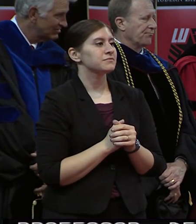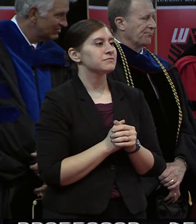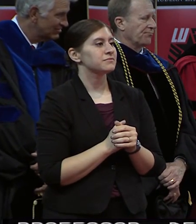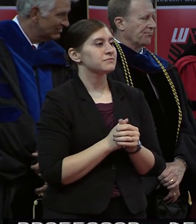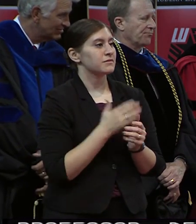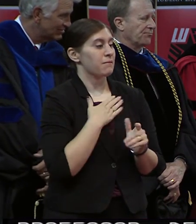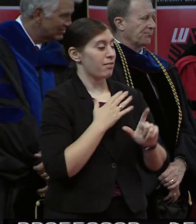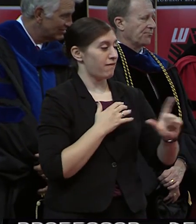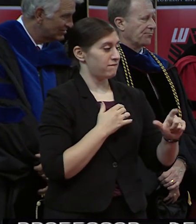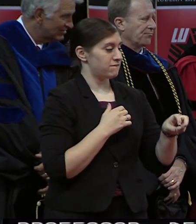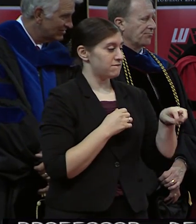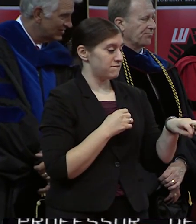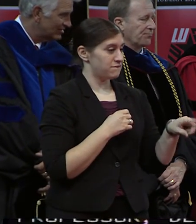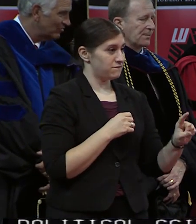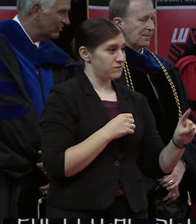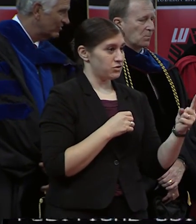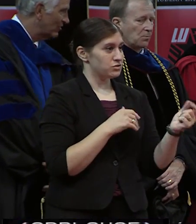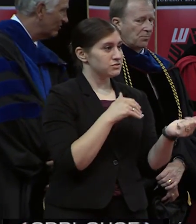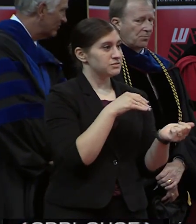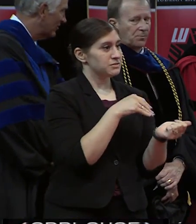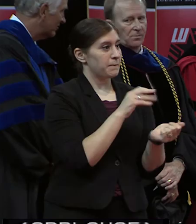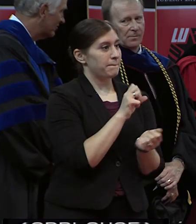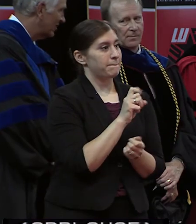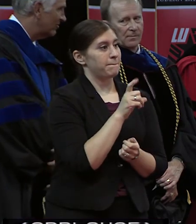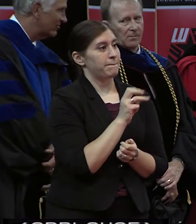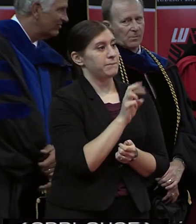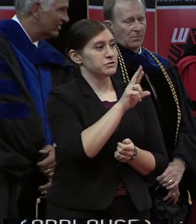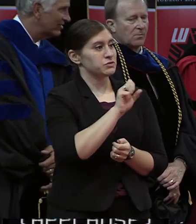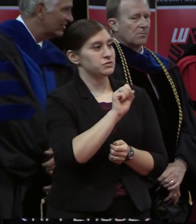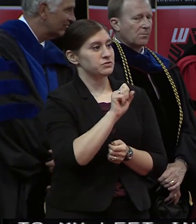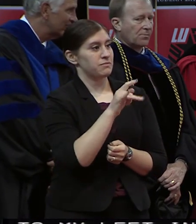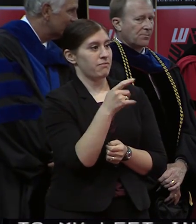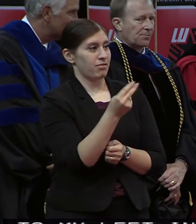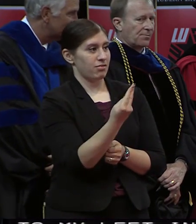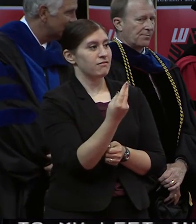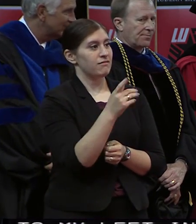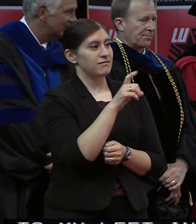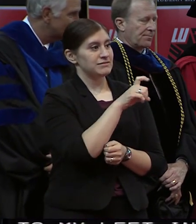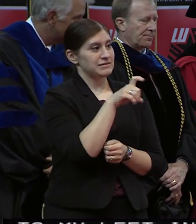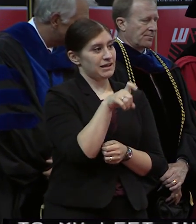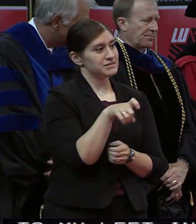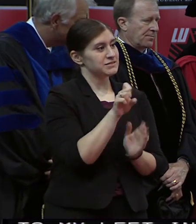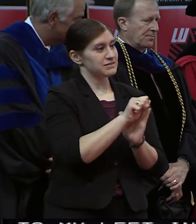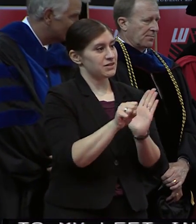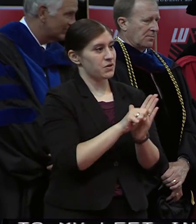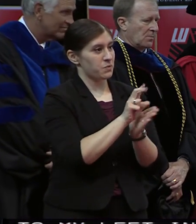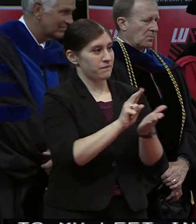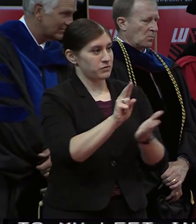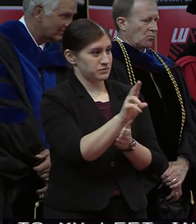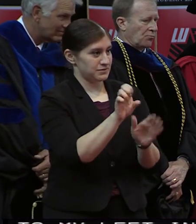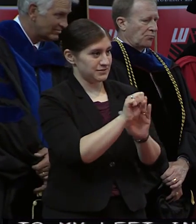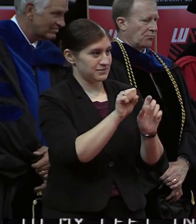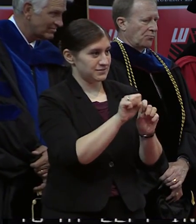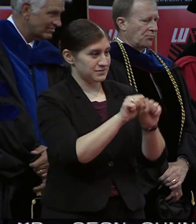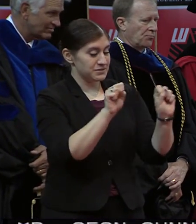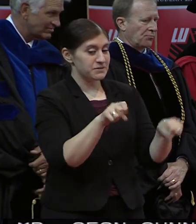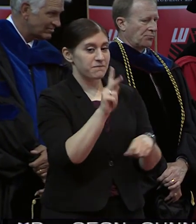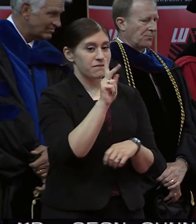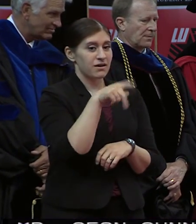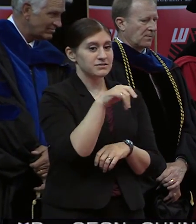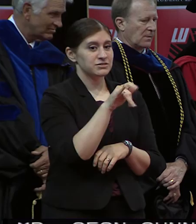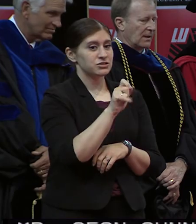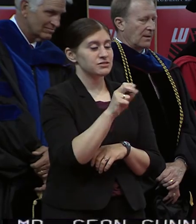To my left, Mr. Sean Cunningham, JD, Texas State University System, Vice Chancellor